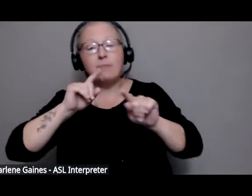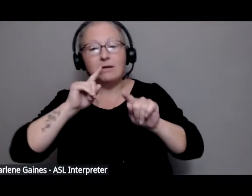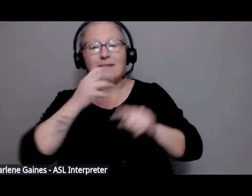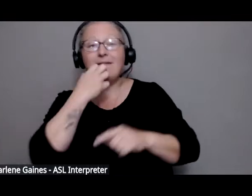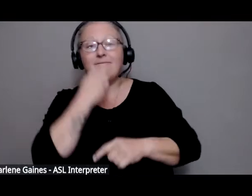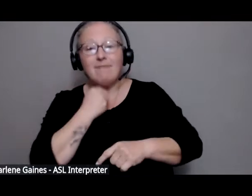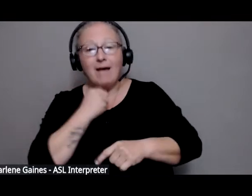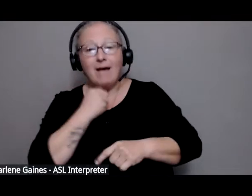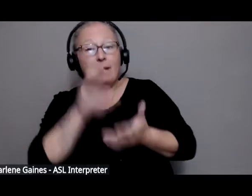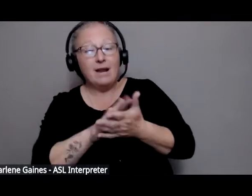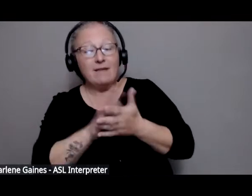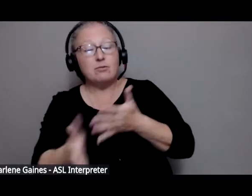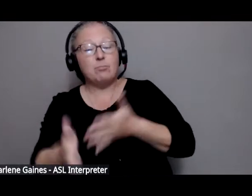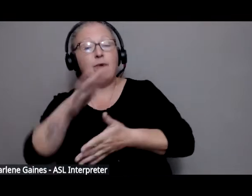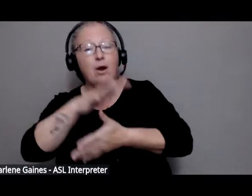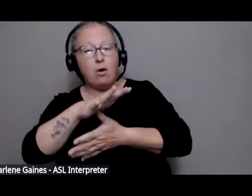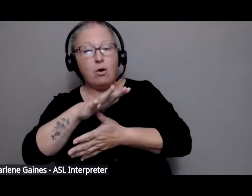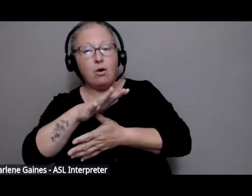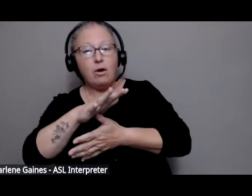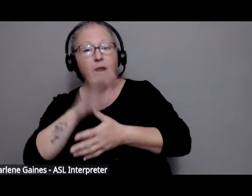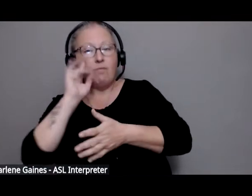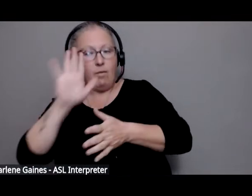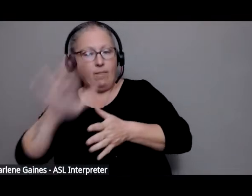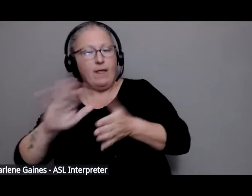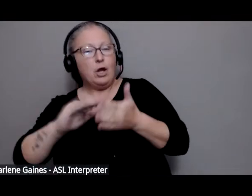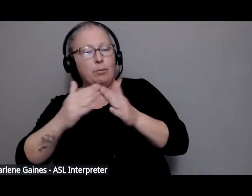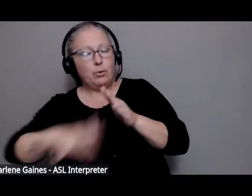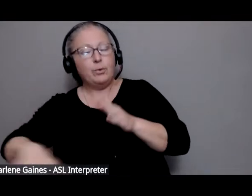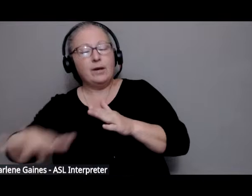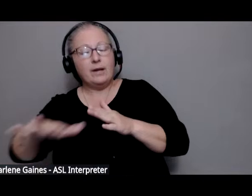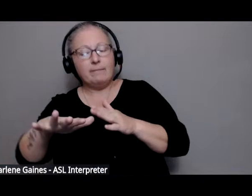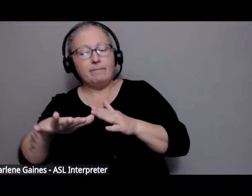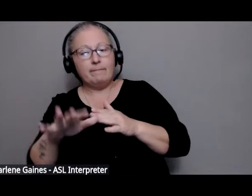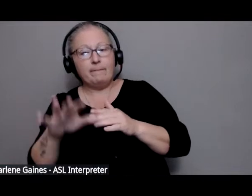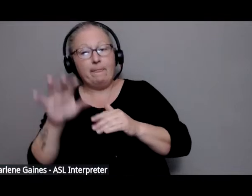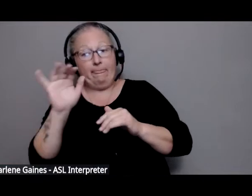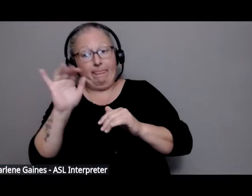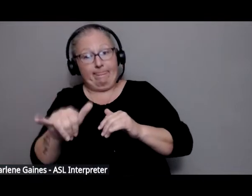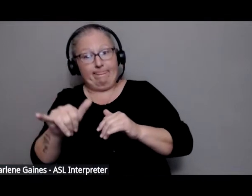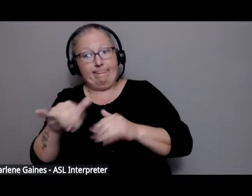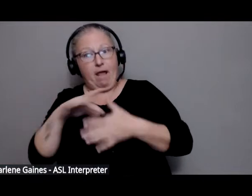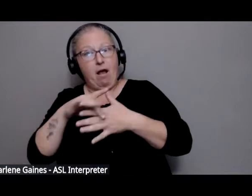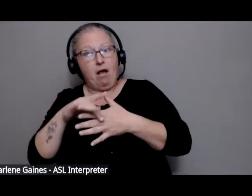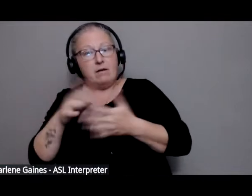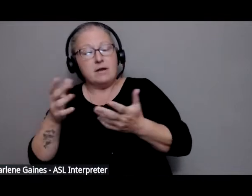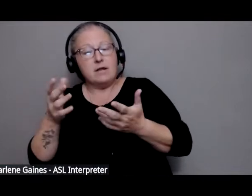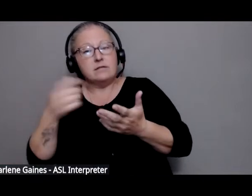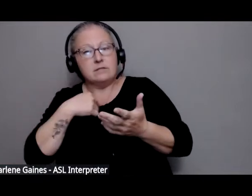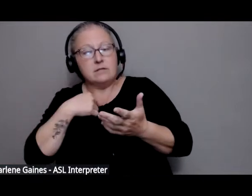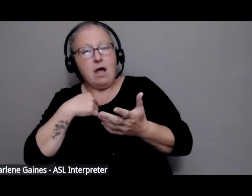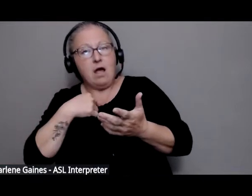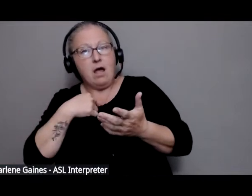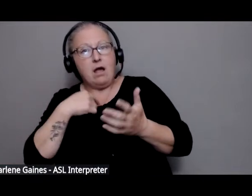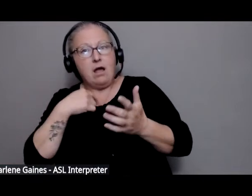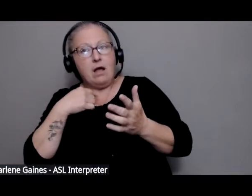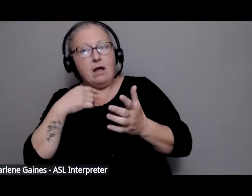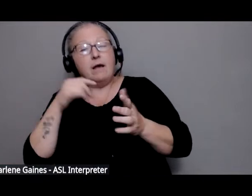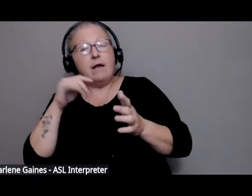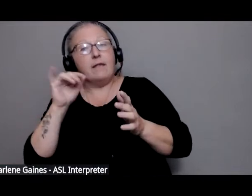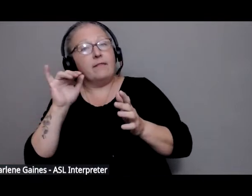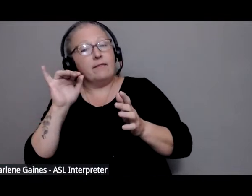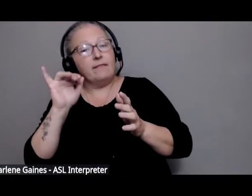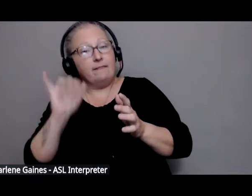and priorities of the stated community. It was in this context with which it was